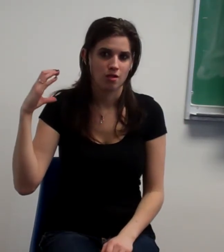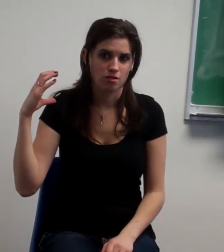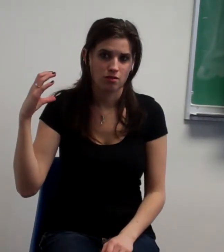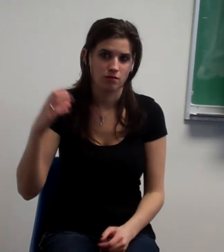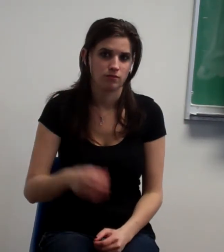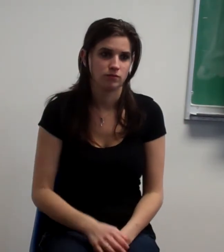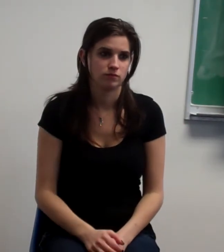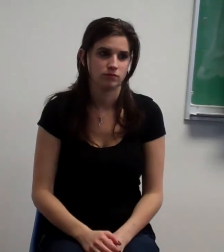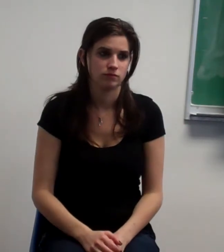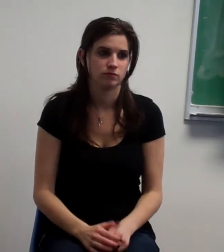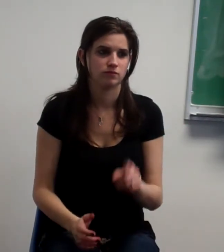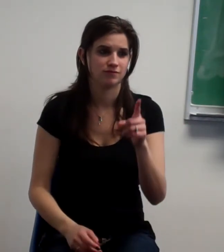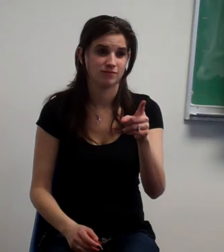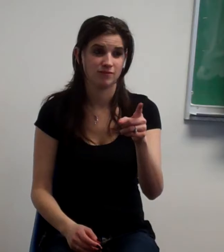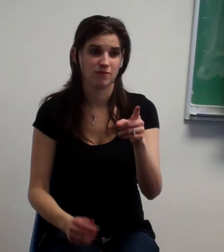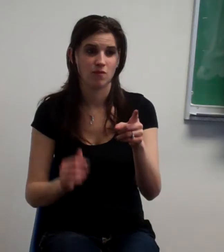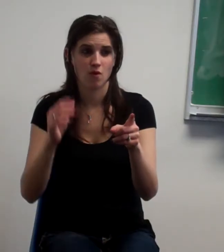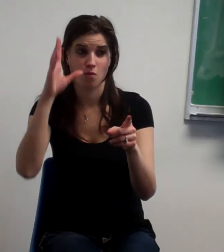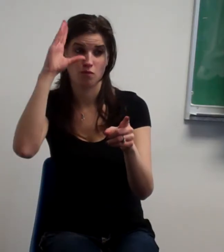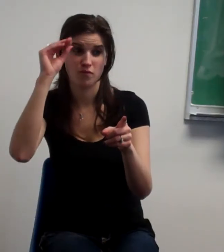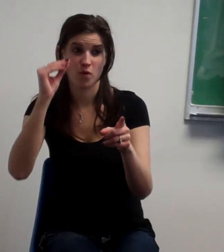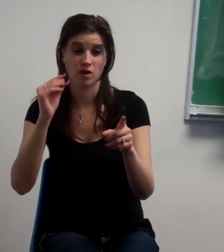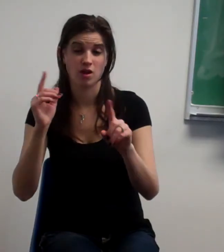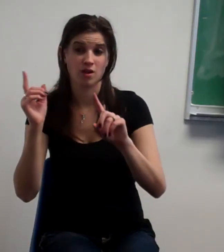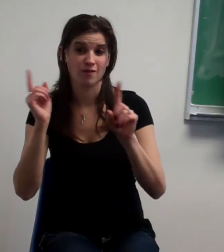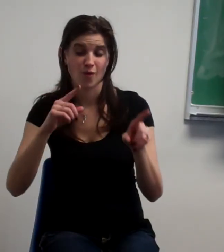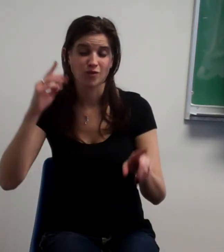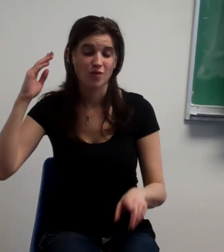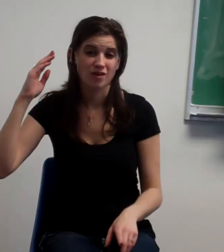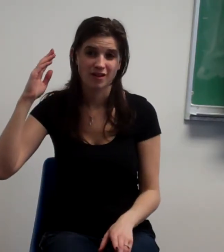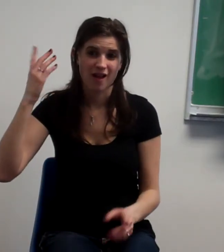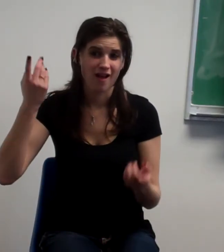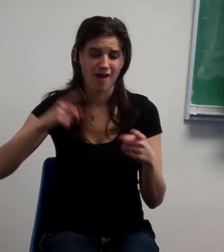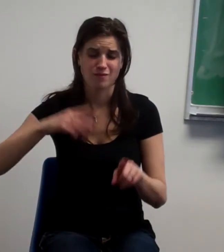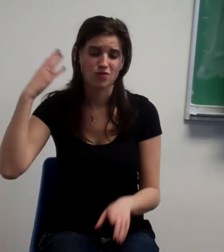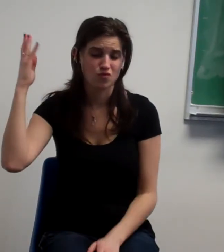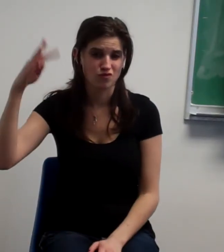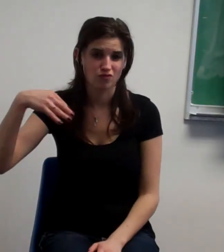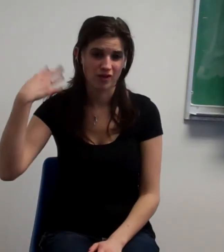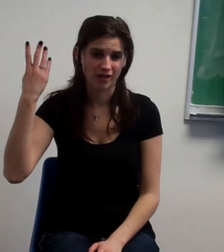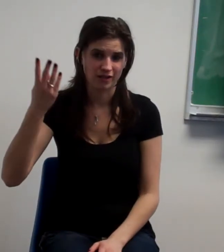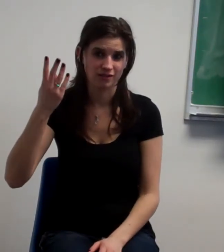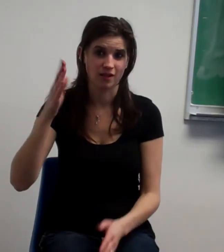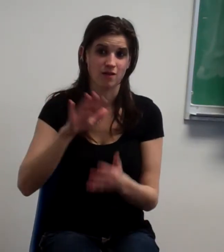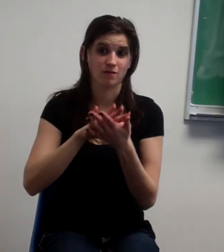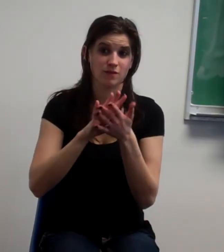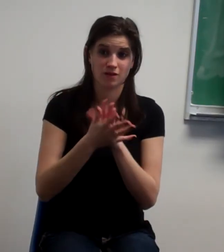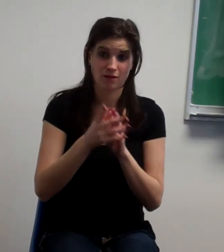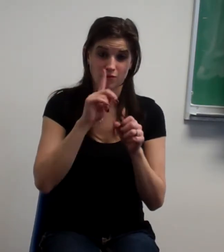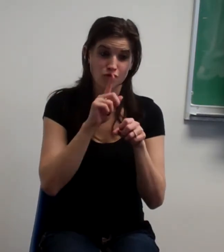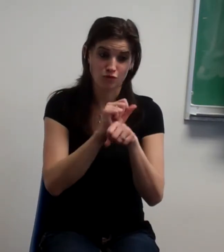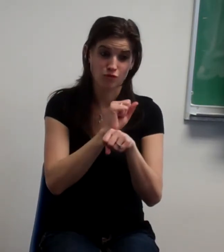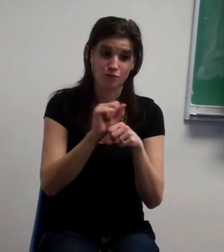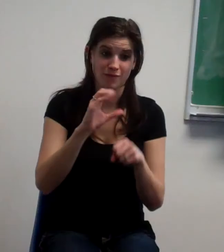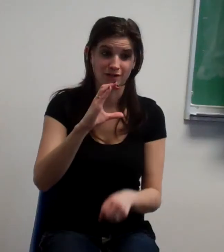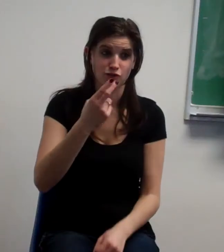the story. He goes insane and becomes a chief. He goes insane and becomes a traditional chief, right? This is a West Point graduate,